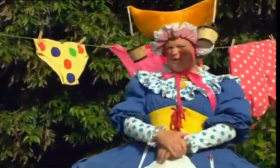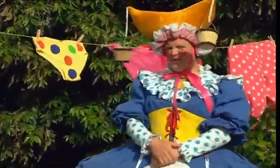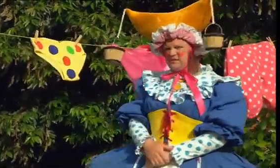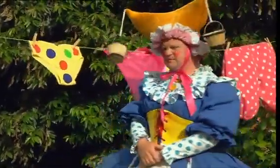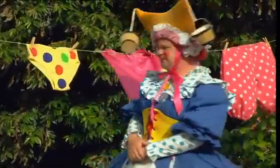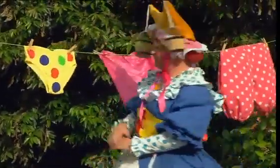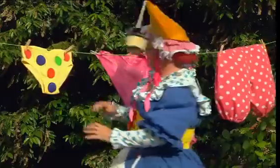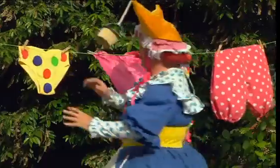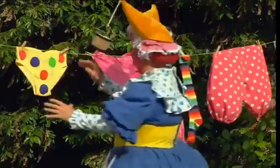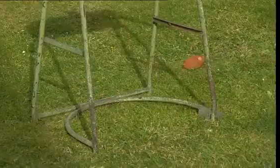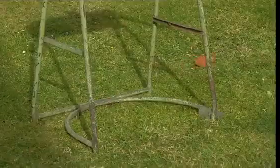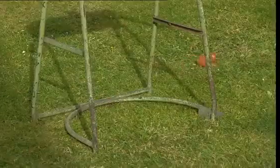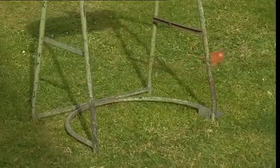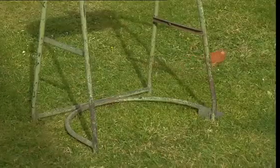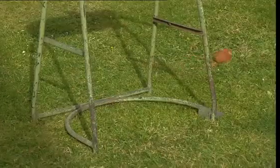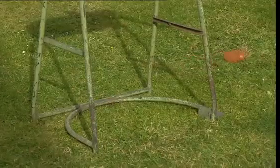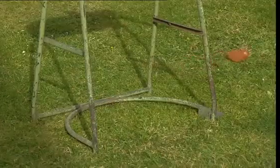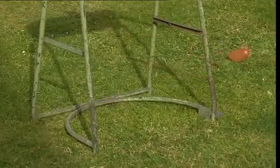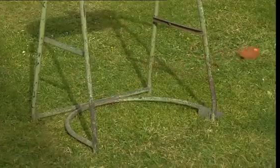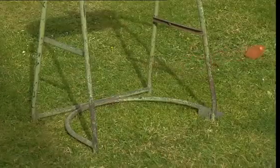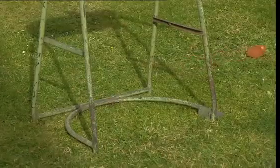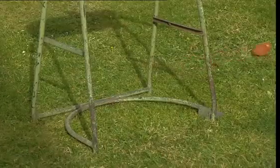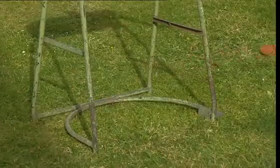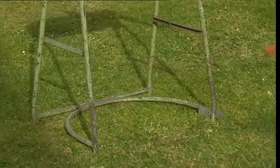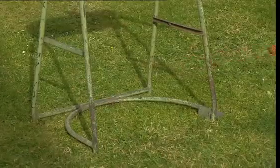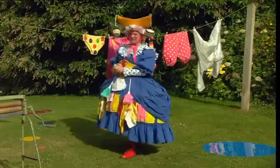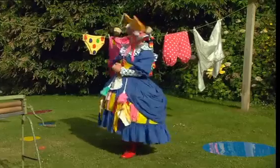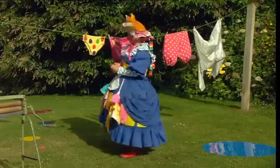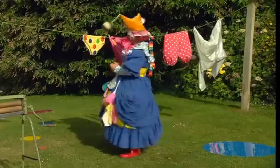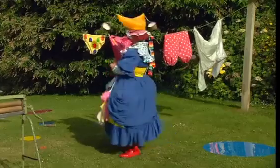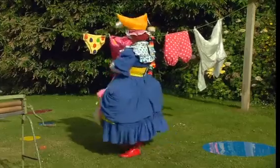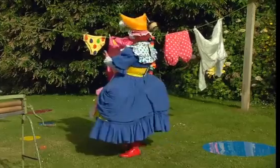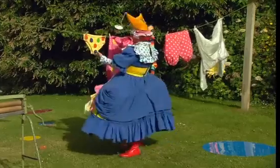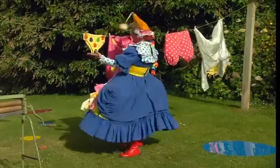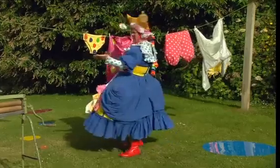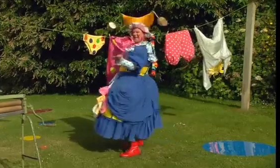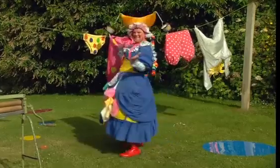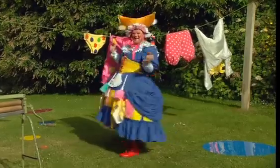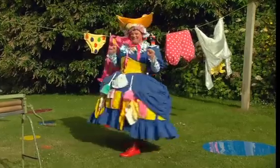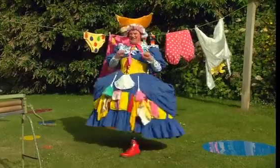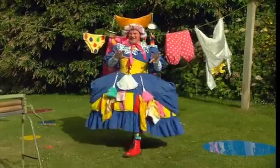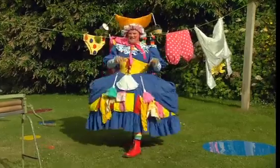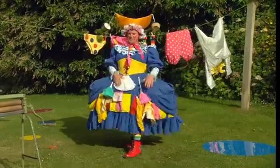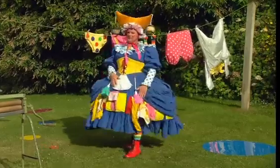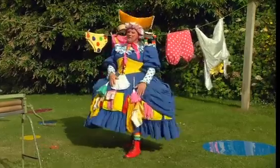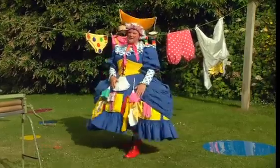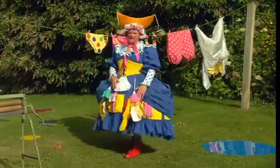someone? No, don't worry. Have you finished all your washing, Aunt Polly? Yes, I've finished. Oh, and I'm